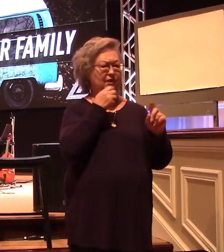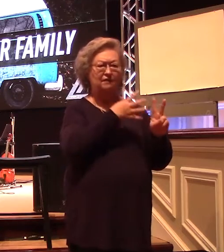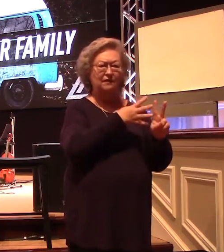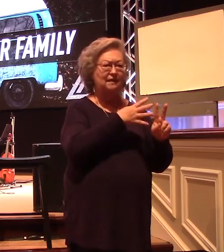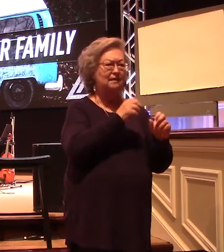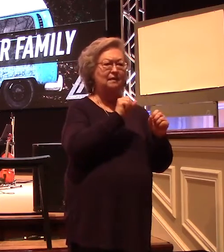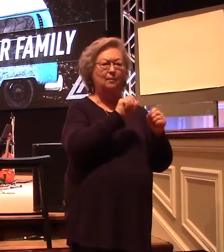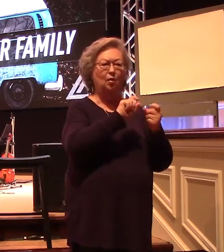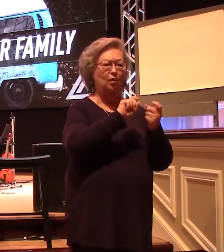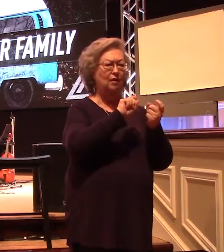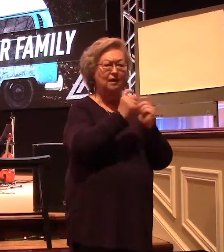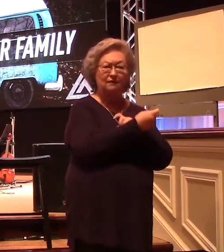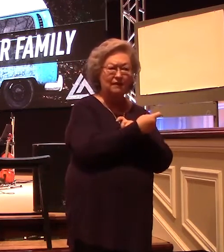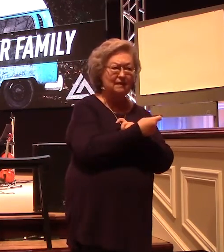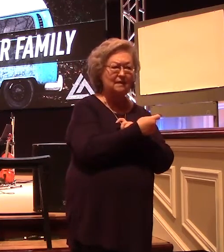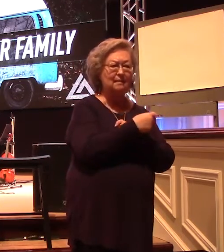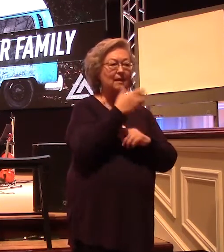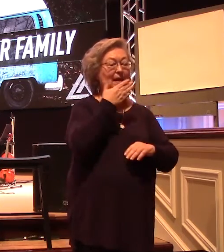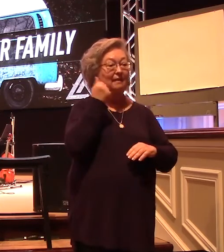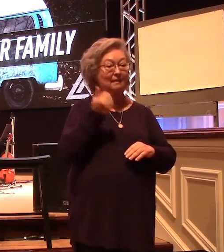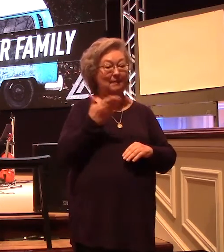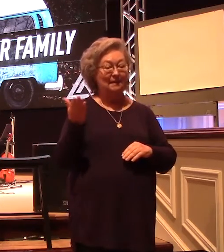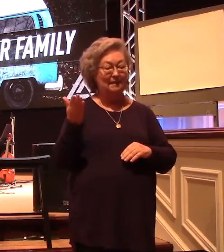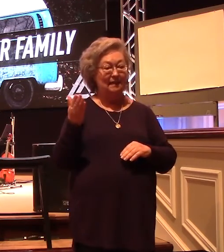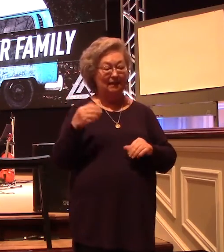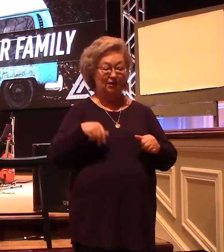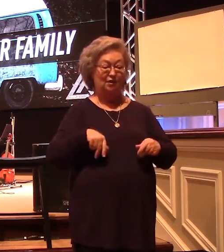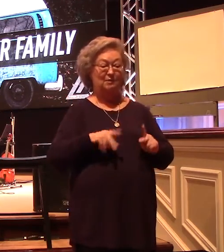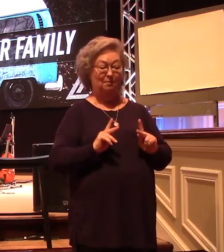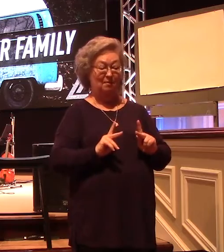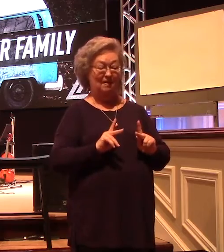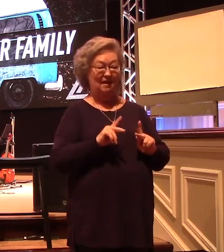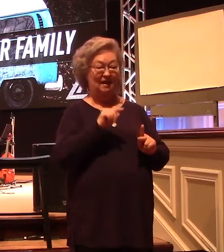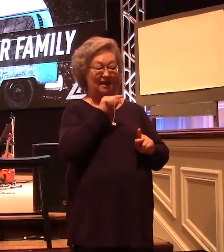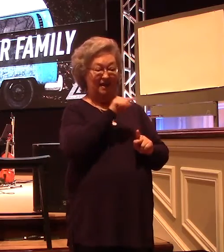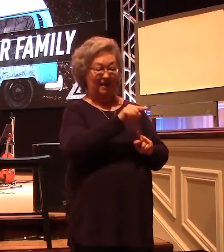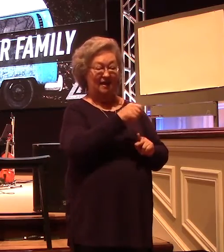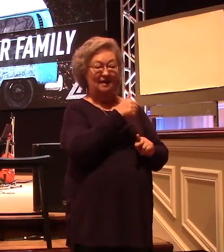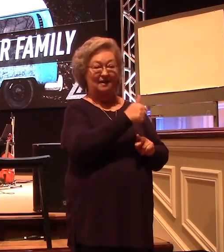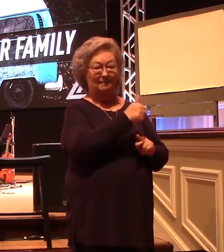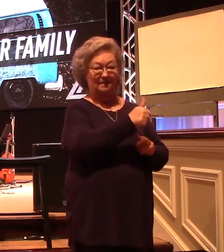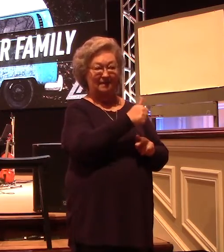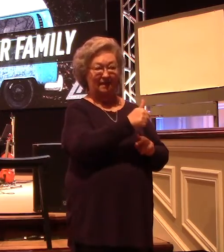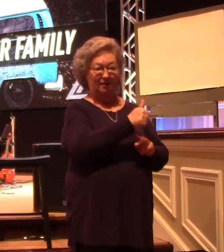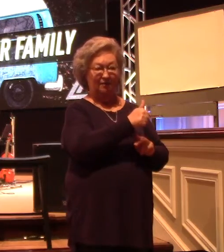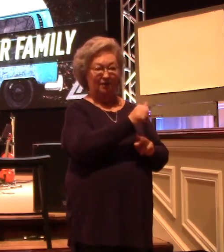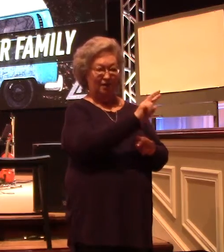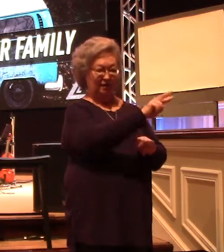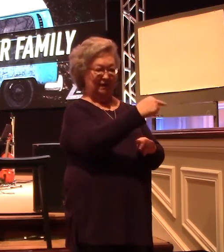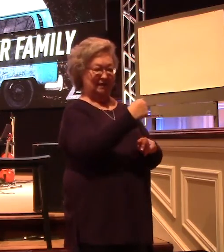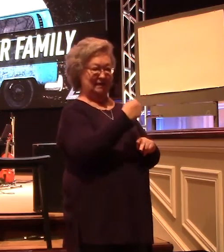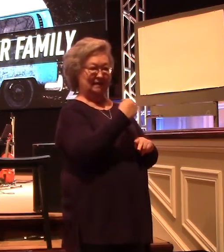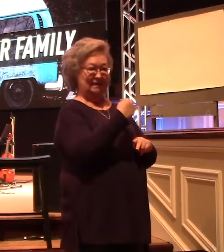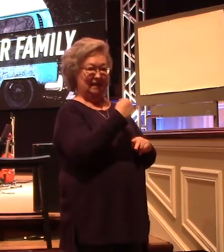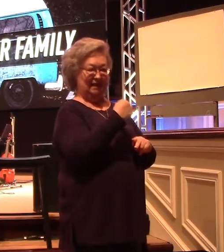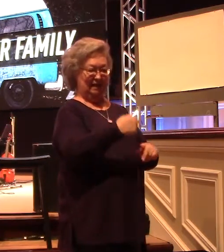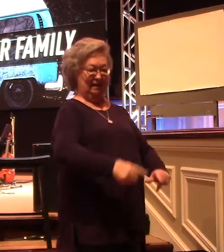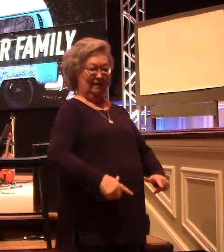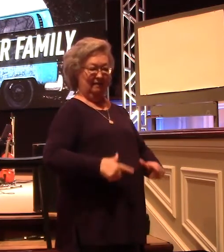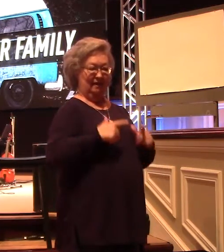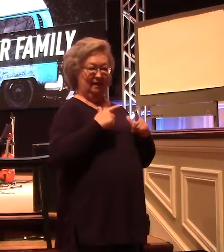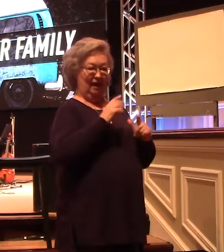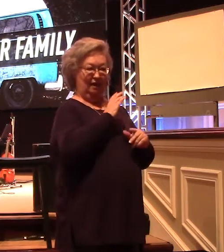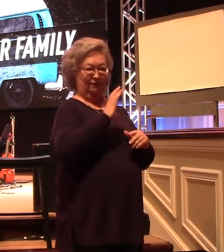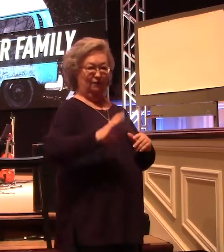him. The best thing you can do is allow him to see the life of Christ lived out through you. This is